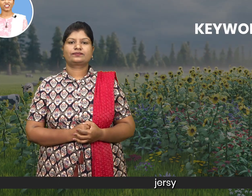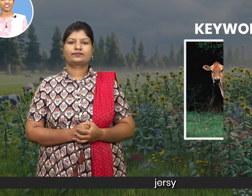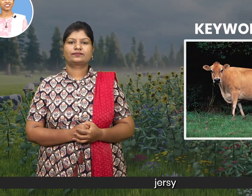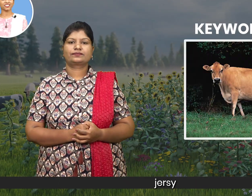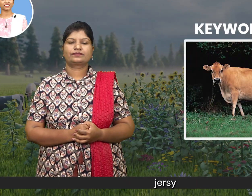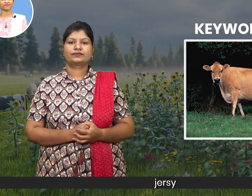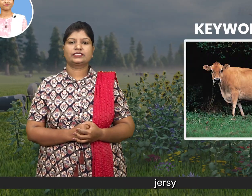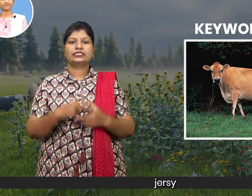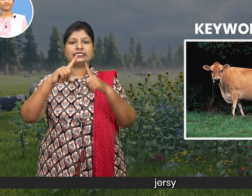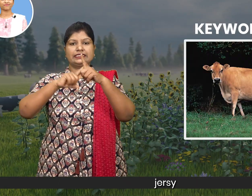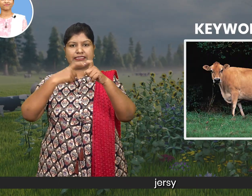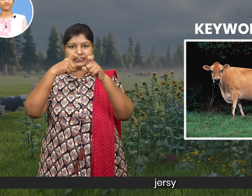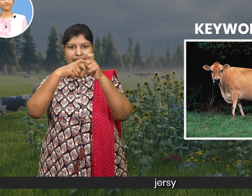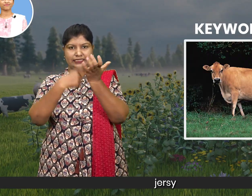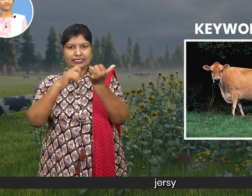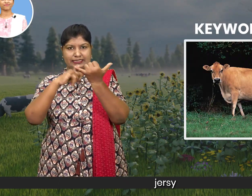Jersey,